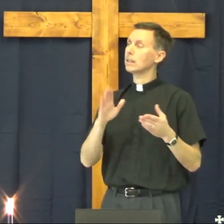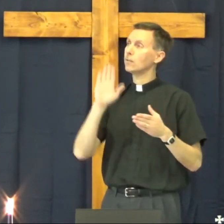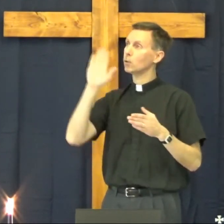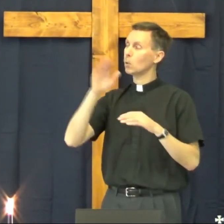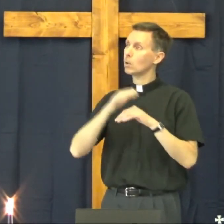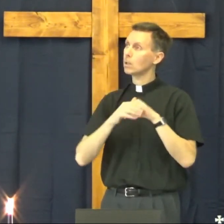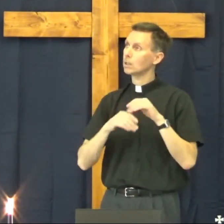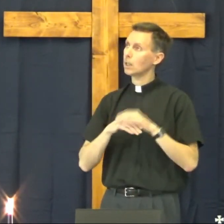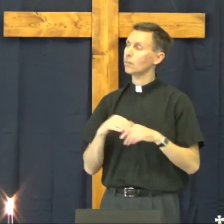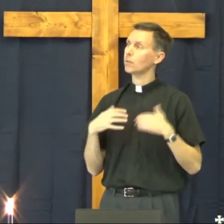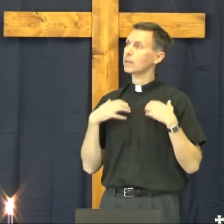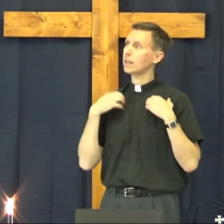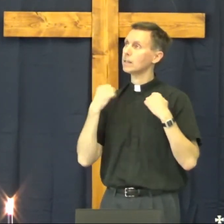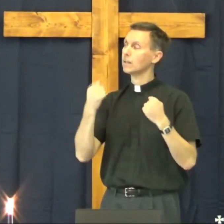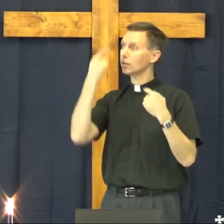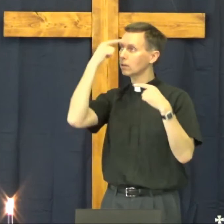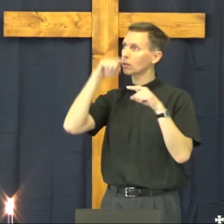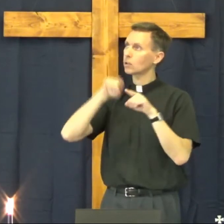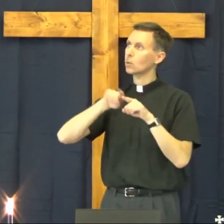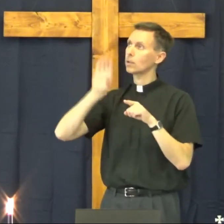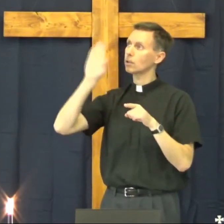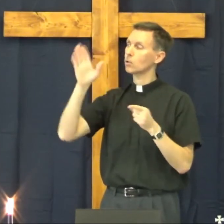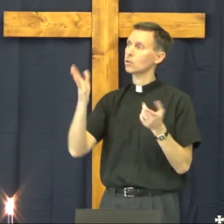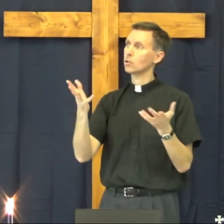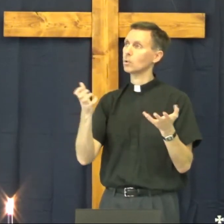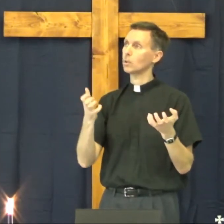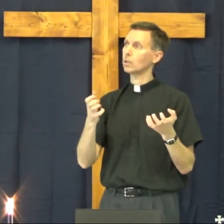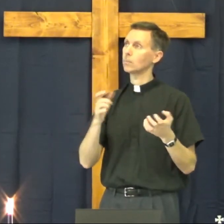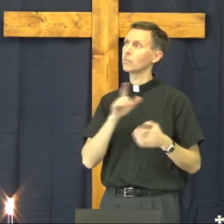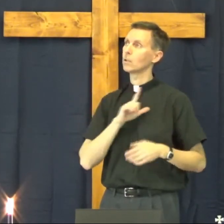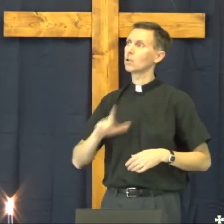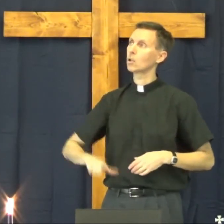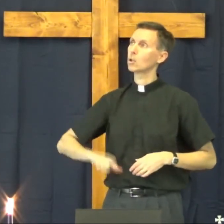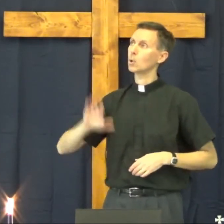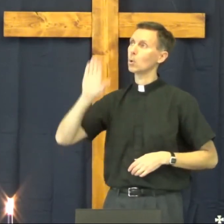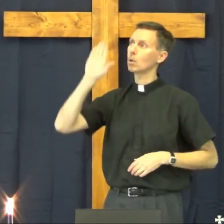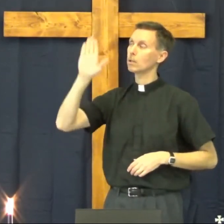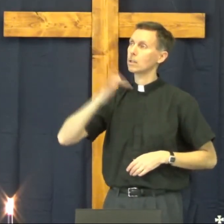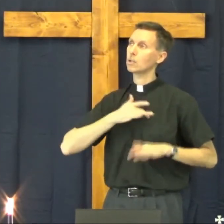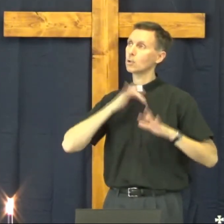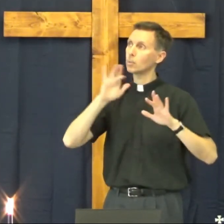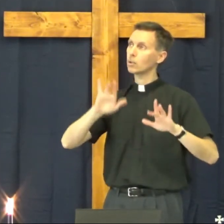Give your comfort and healing according to your will. Lord, in your mercy,